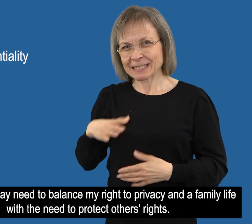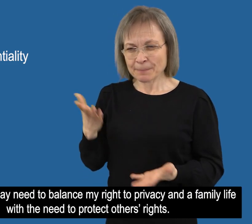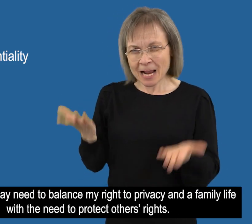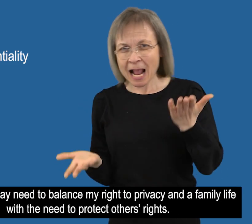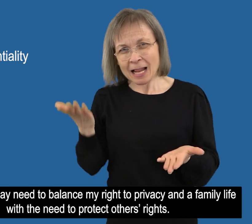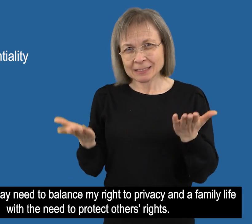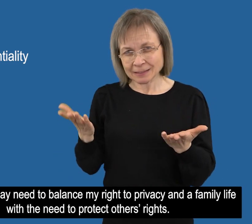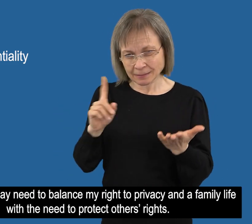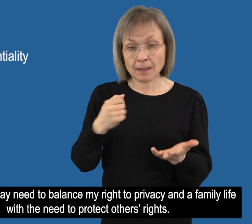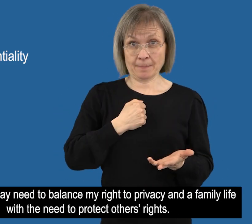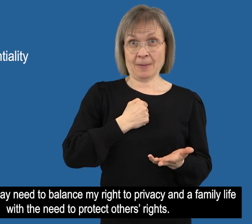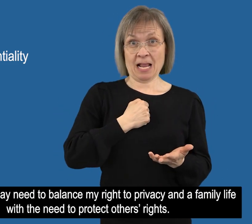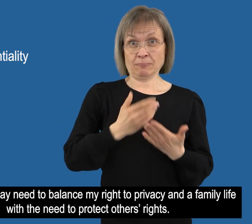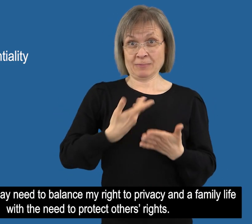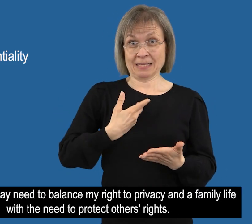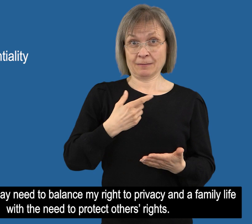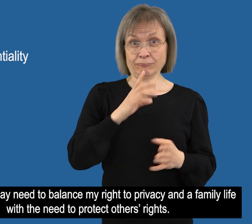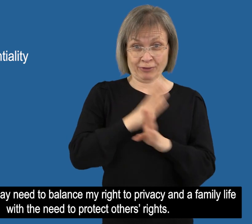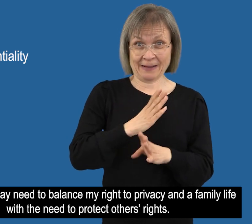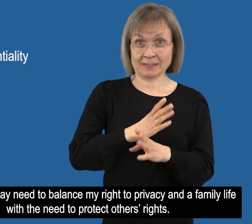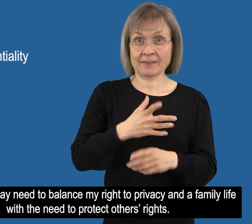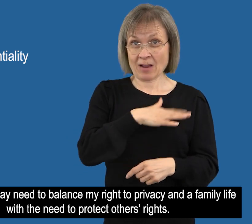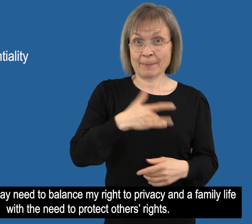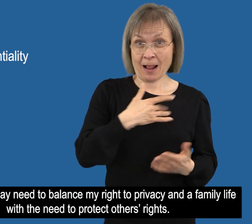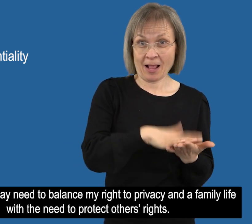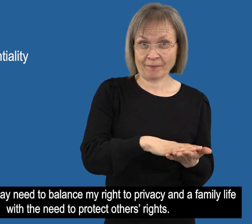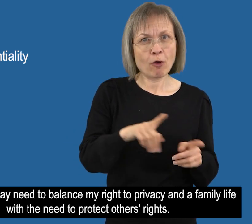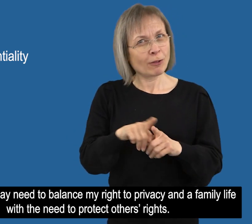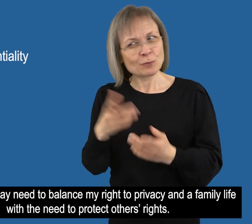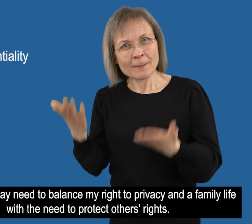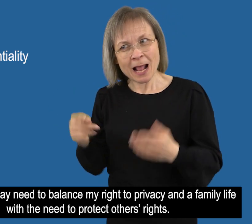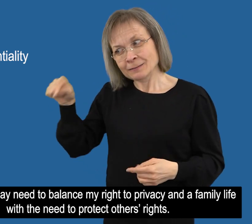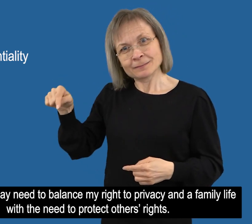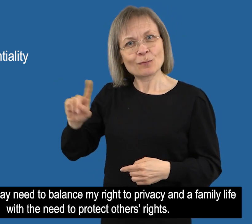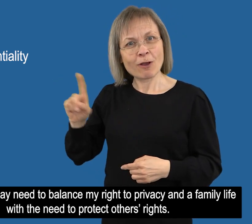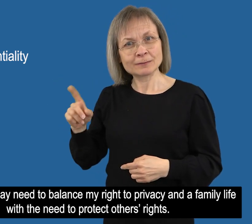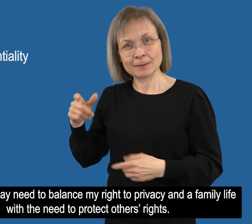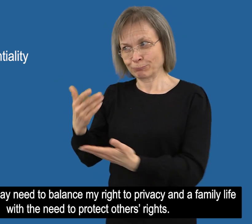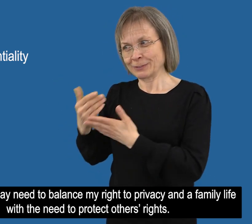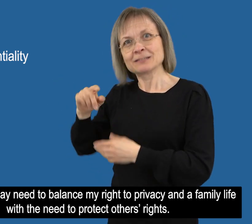The NHS may need to balance my right to privacy and a family life with the need to protect others' rights.